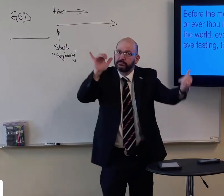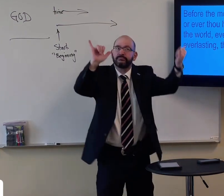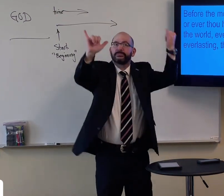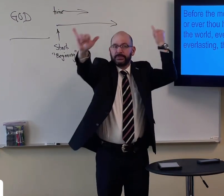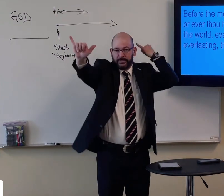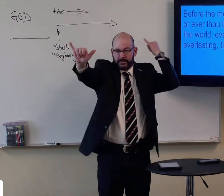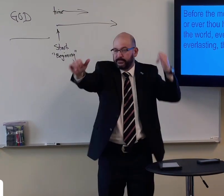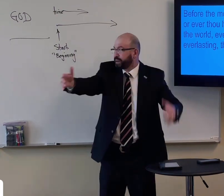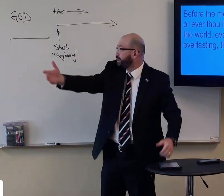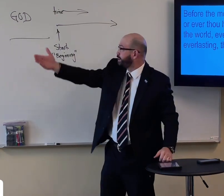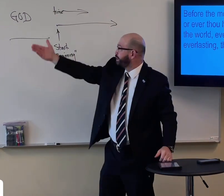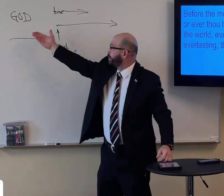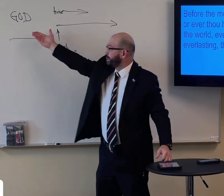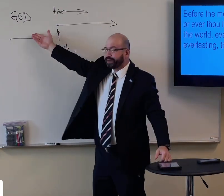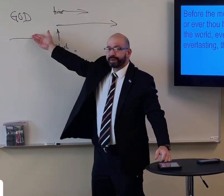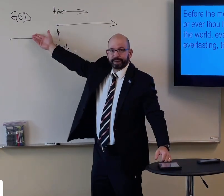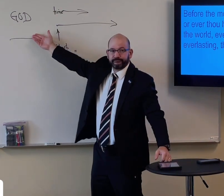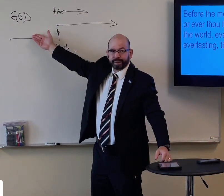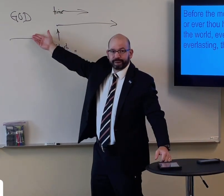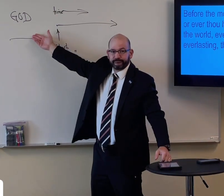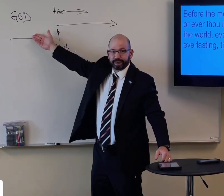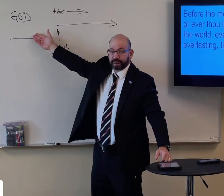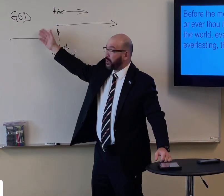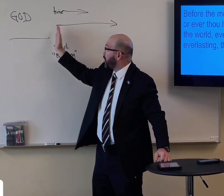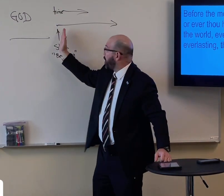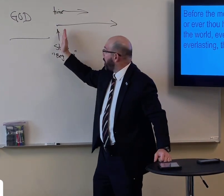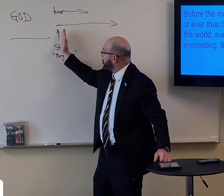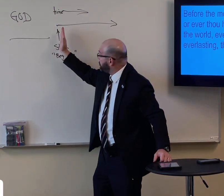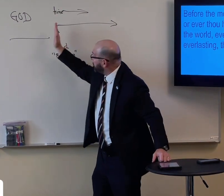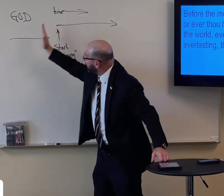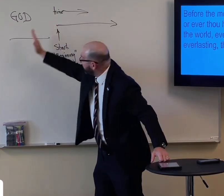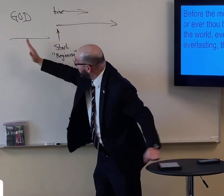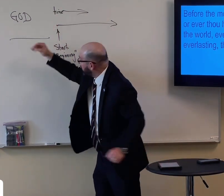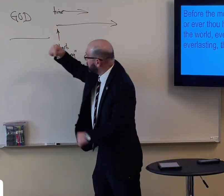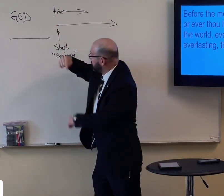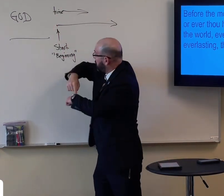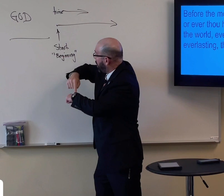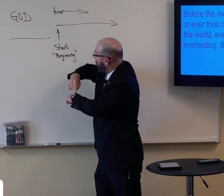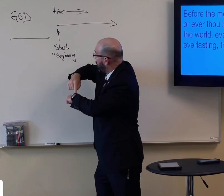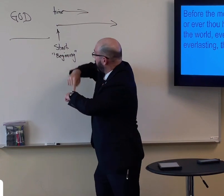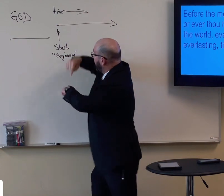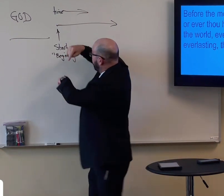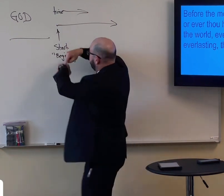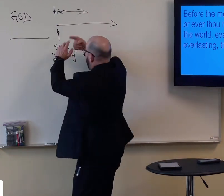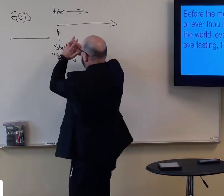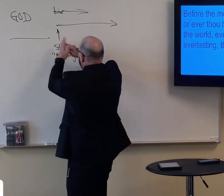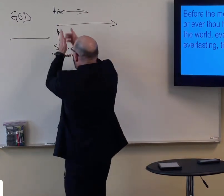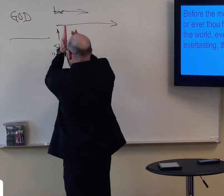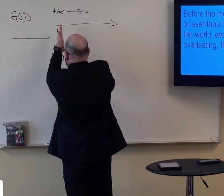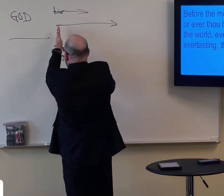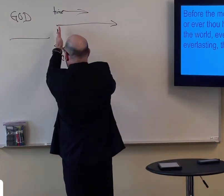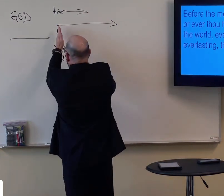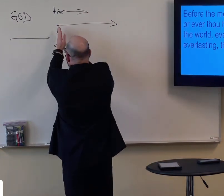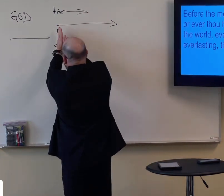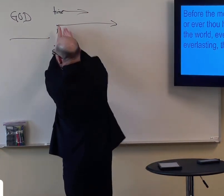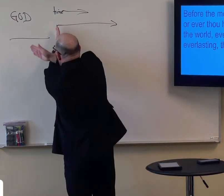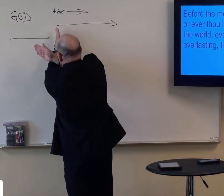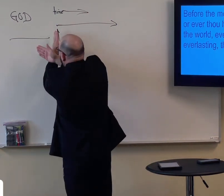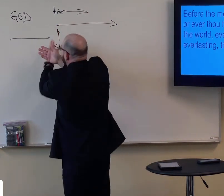God is eternal, everlasting. Before time, before time began, there was